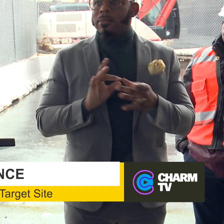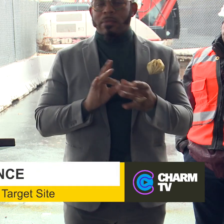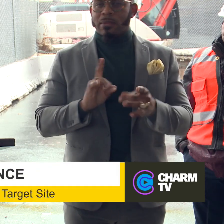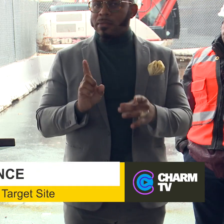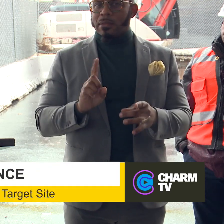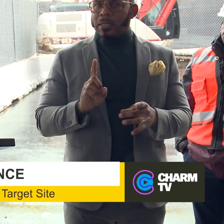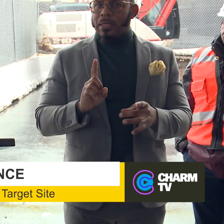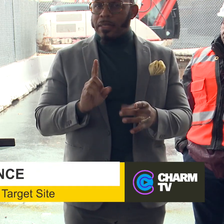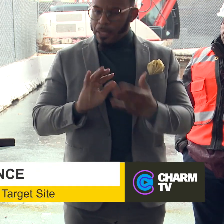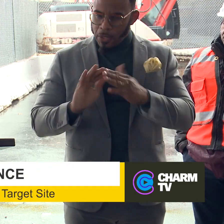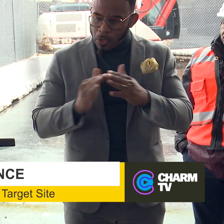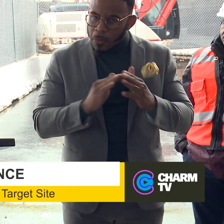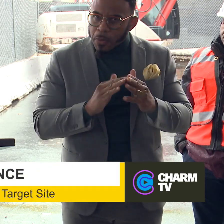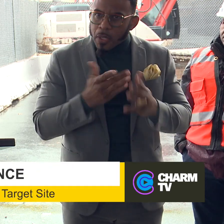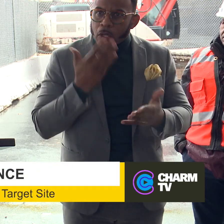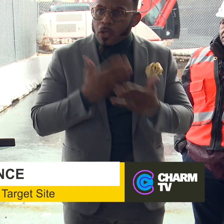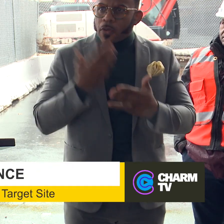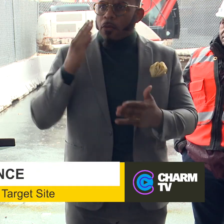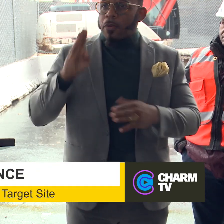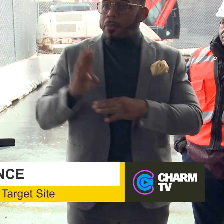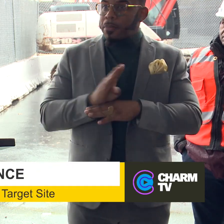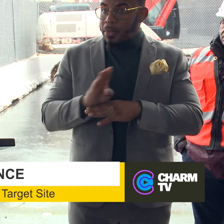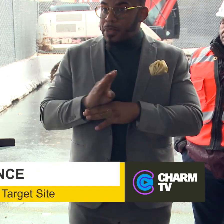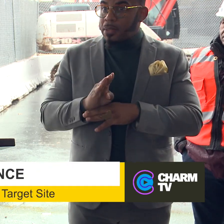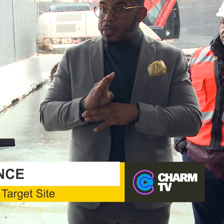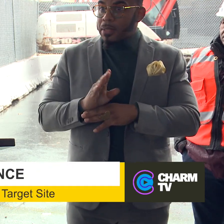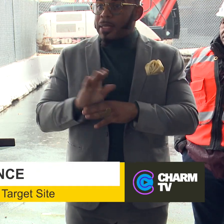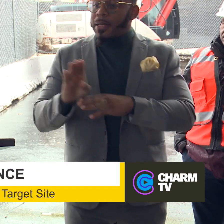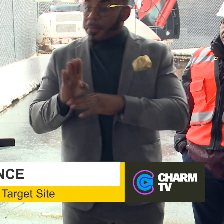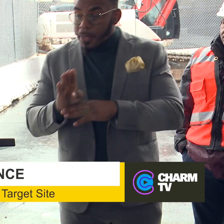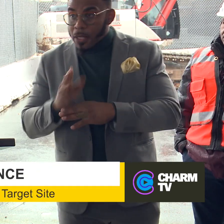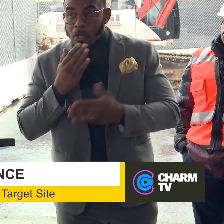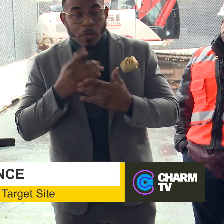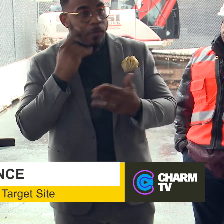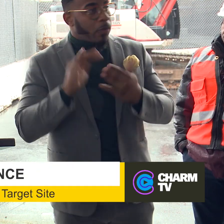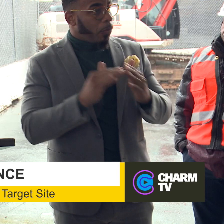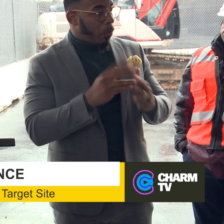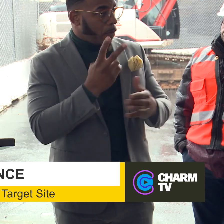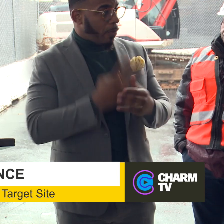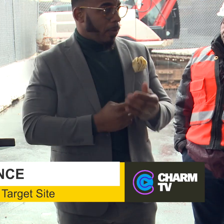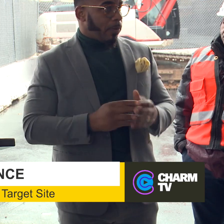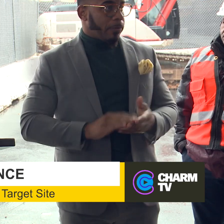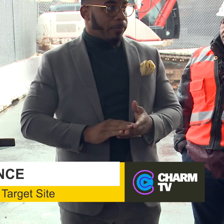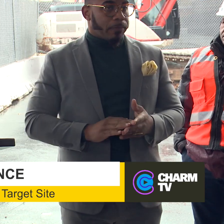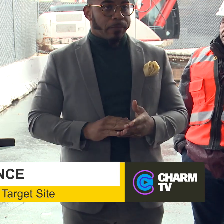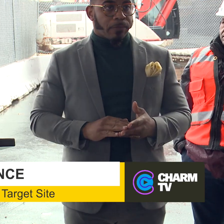words, that community is good for business and business is good for community.